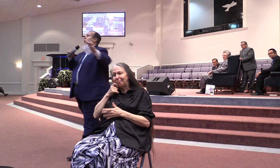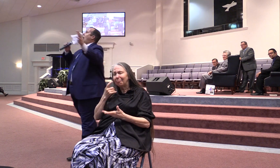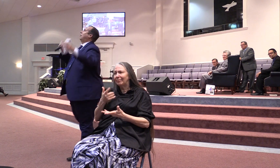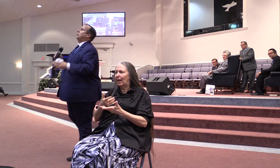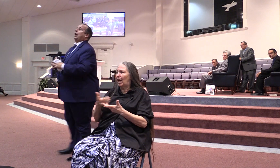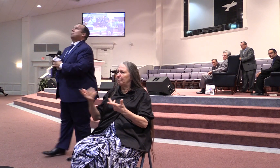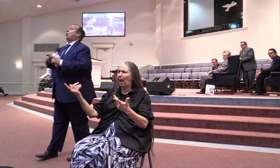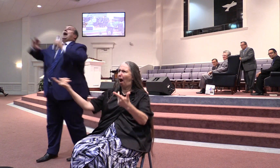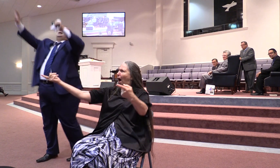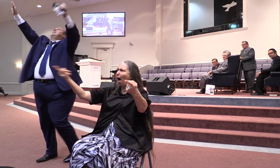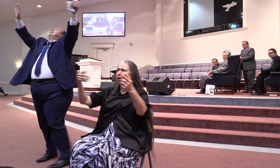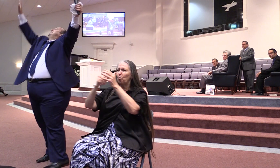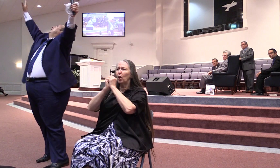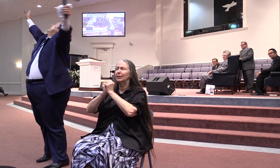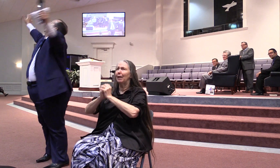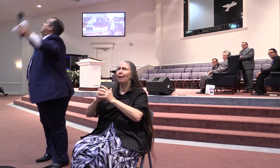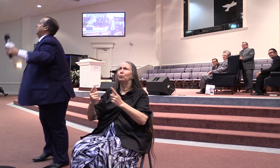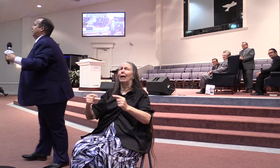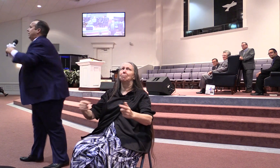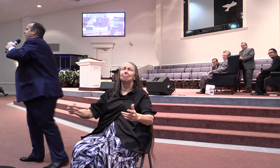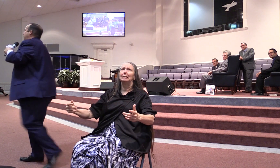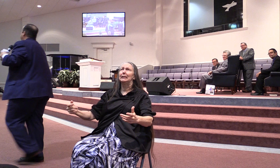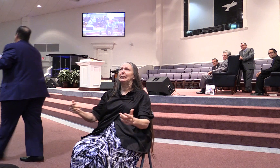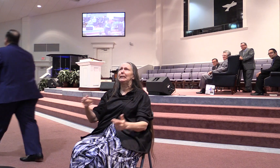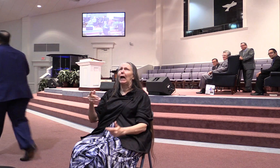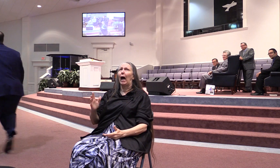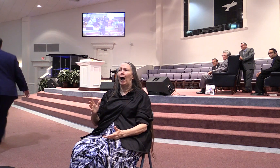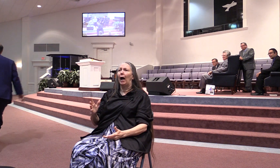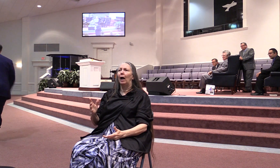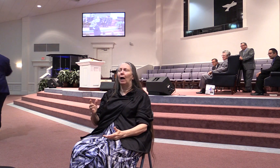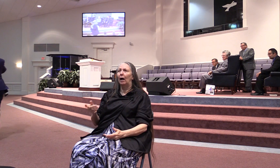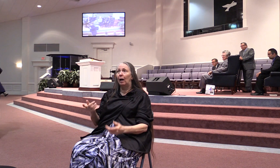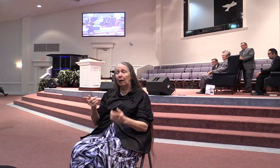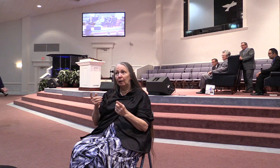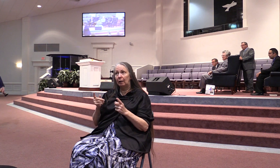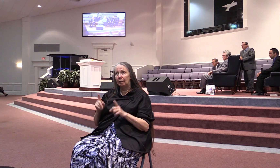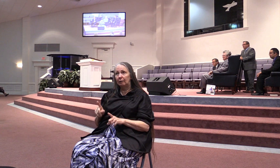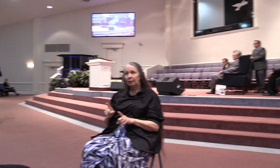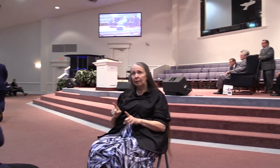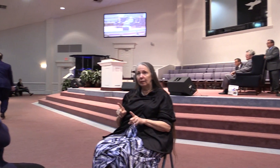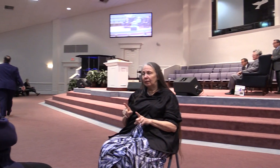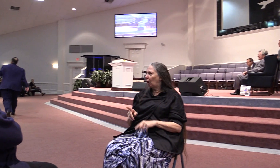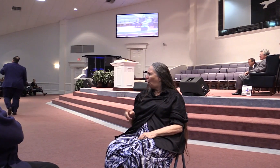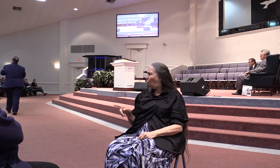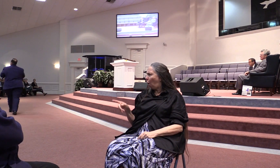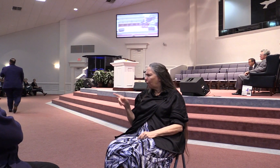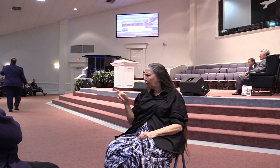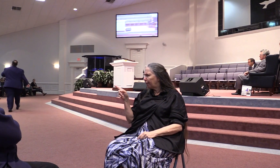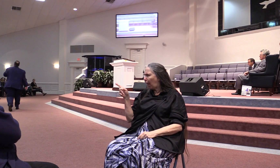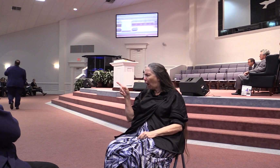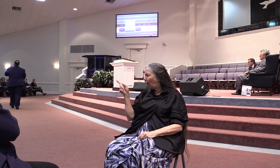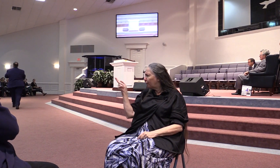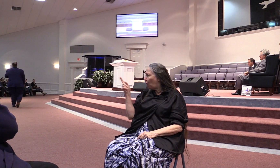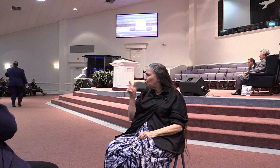Worship's going, choir's singing, I'm trying. And about then, over here, got this